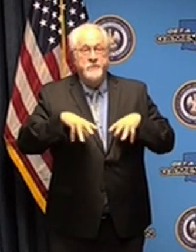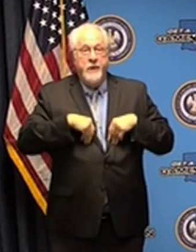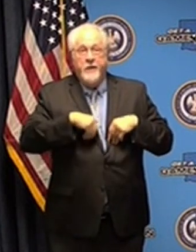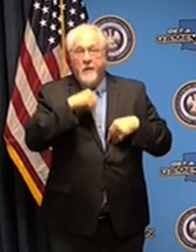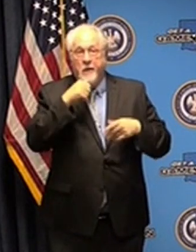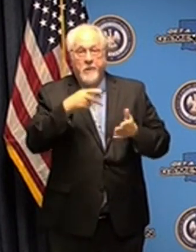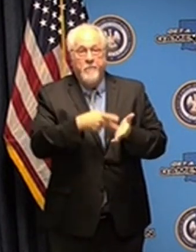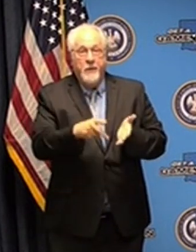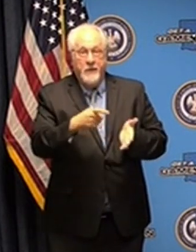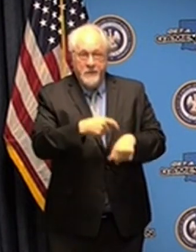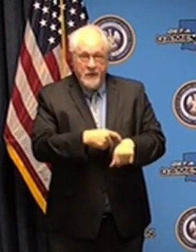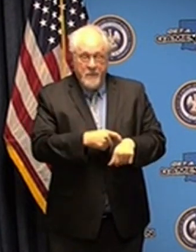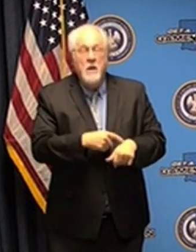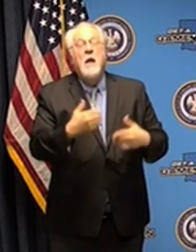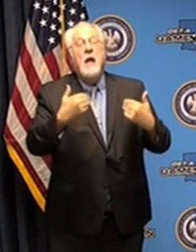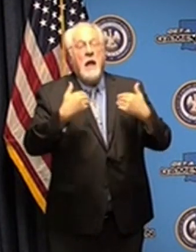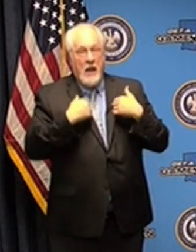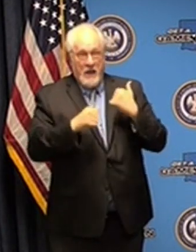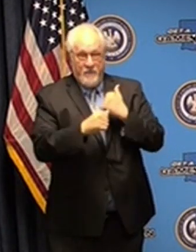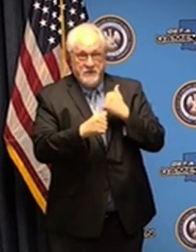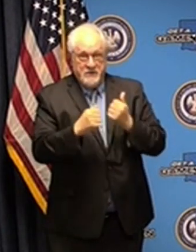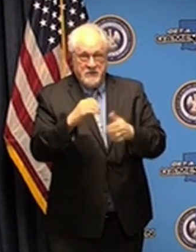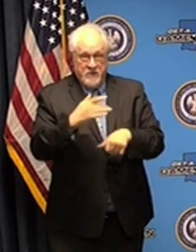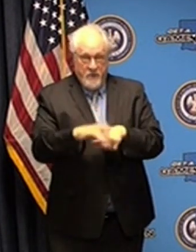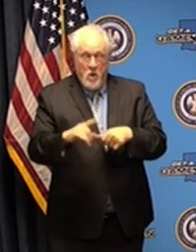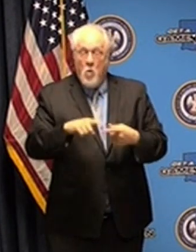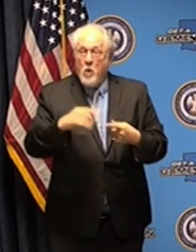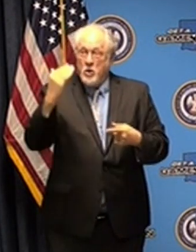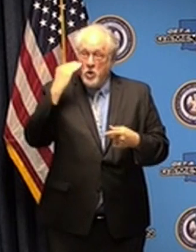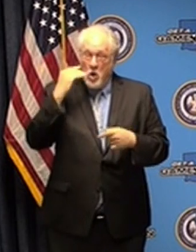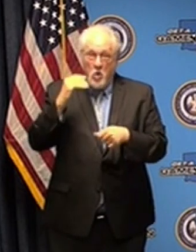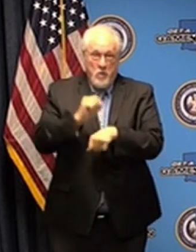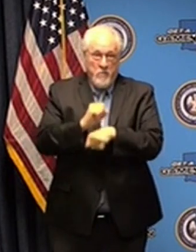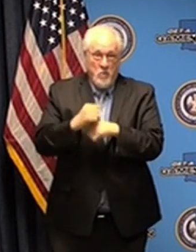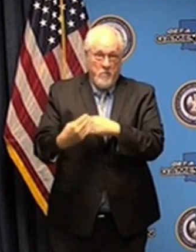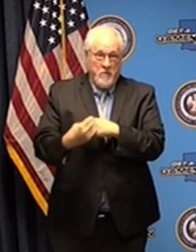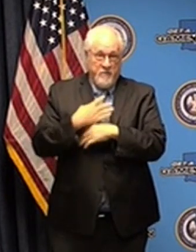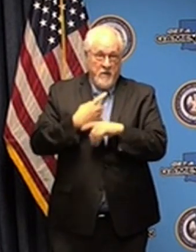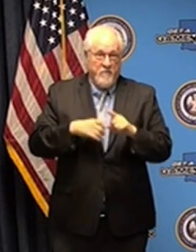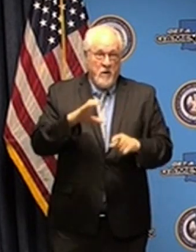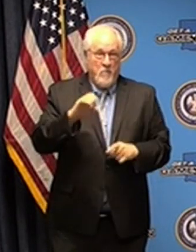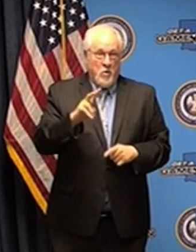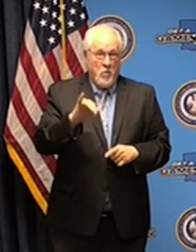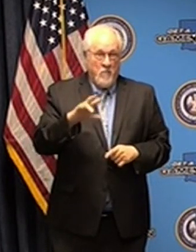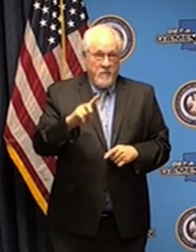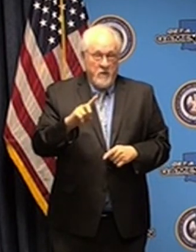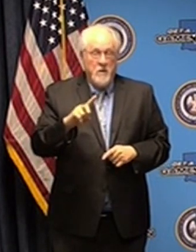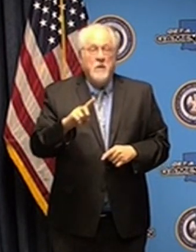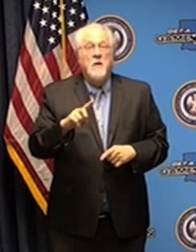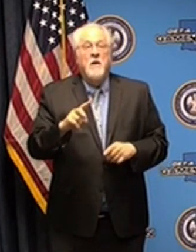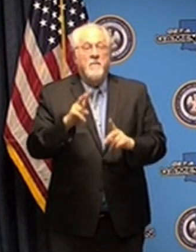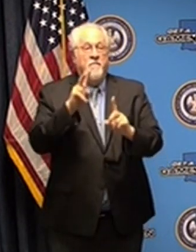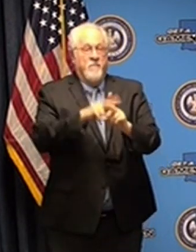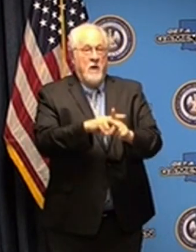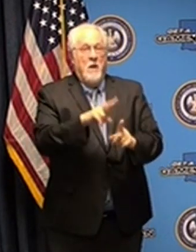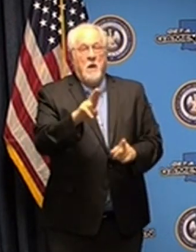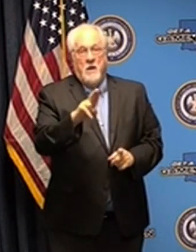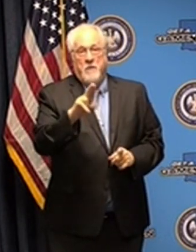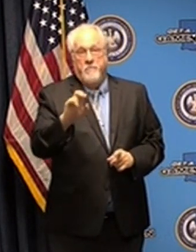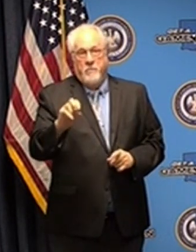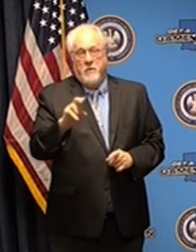time off, there is assistance available. As soon as you know that your employment has been affected by COVID-19, you should file an unemployment